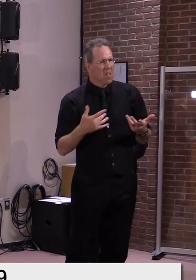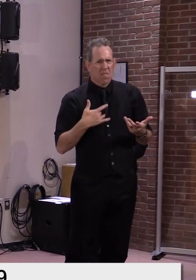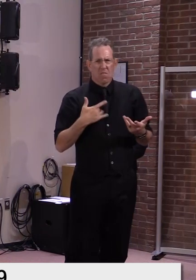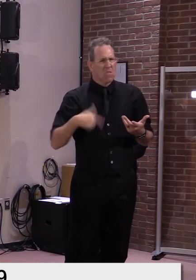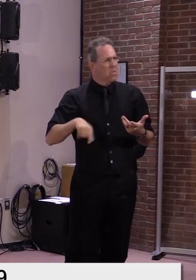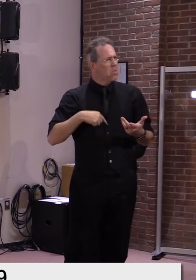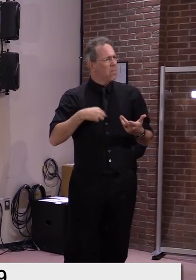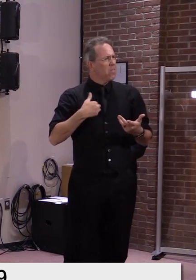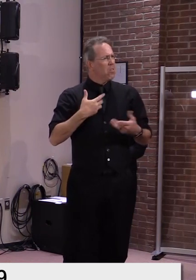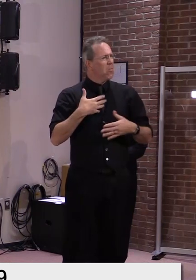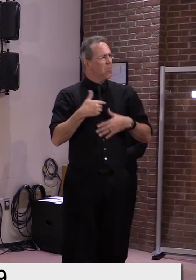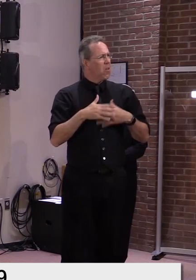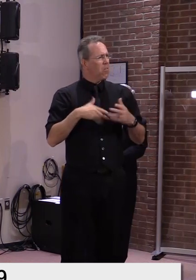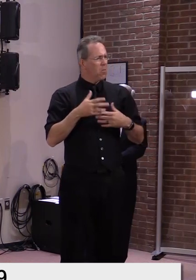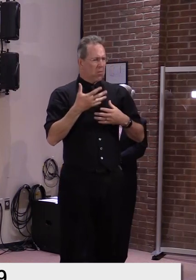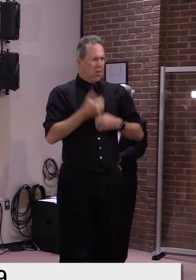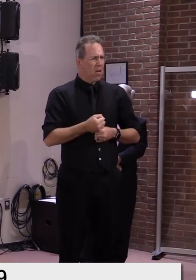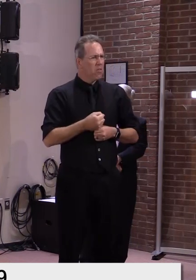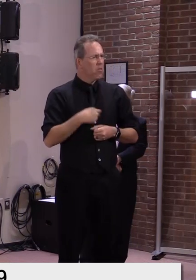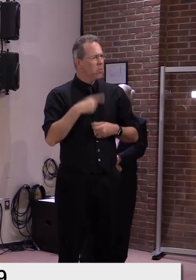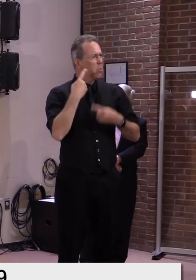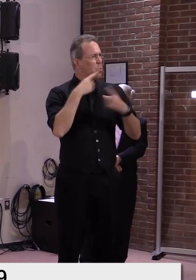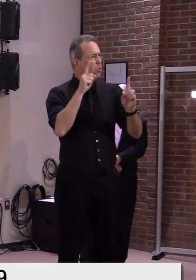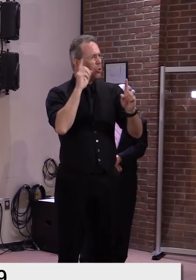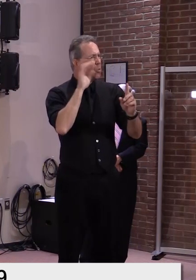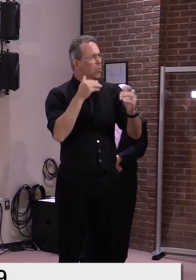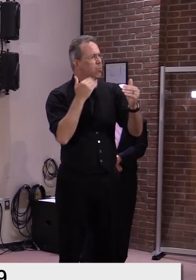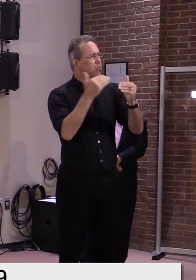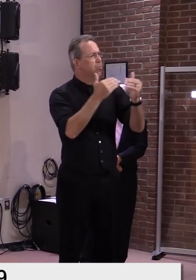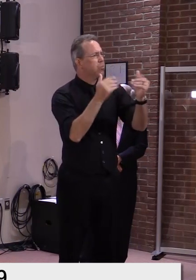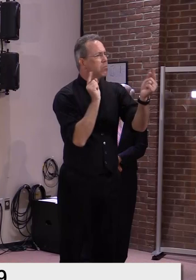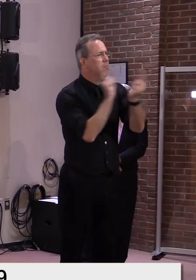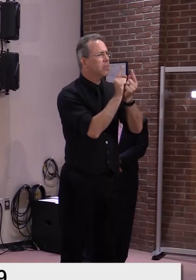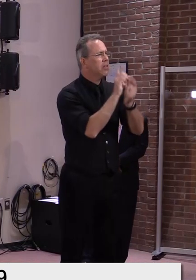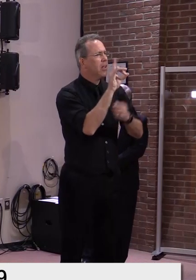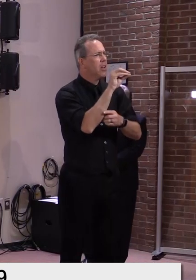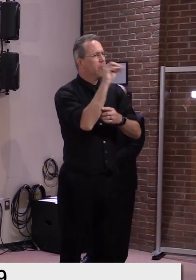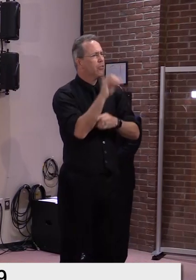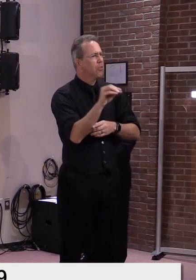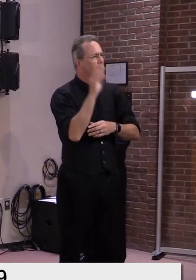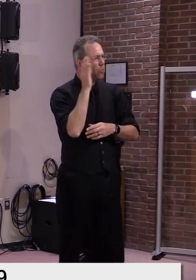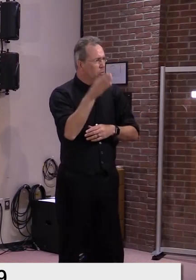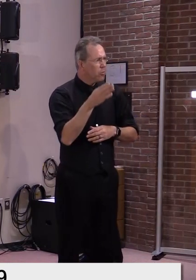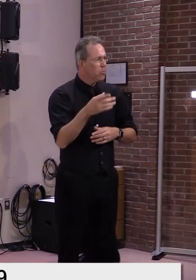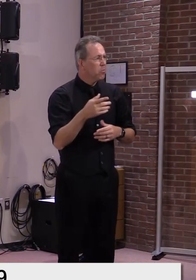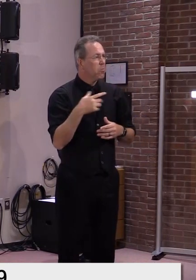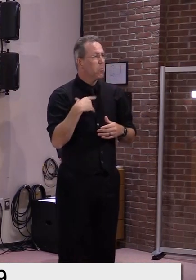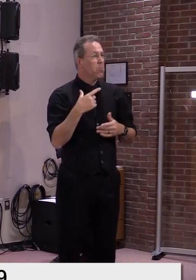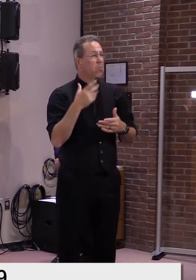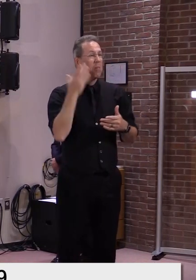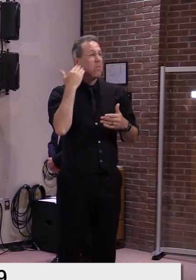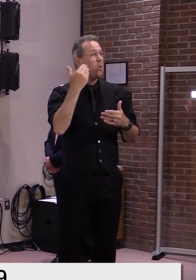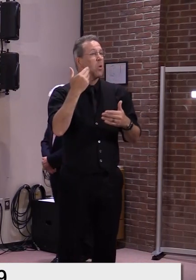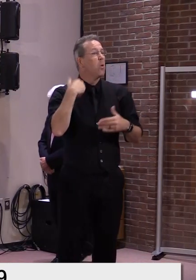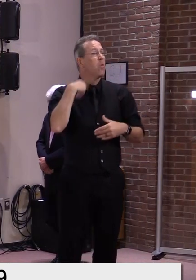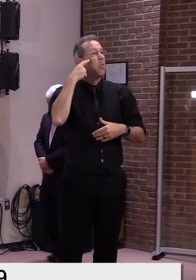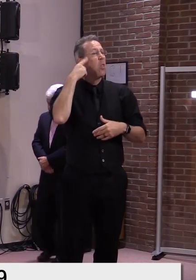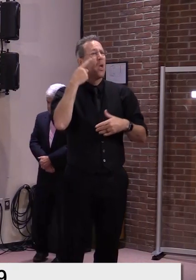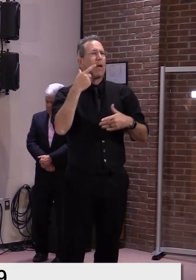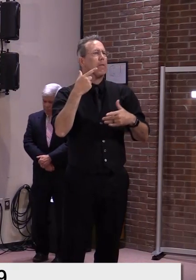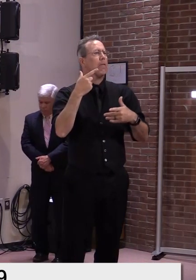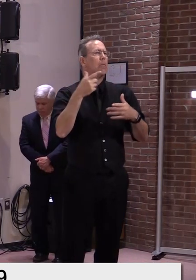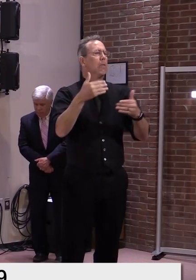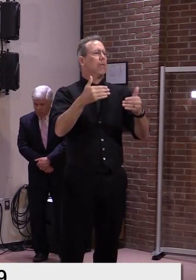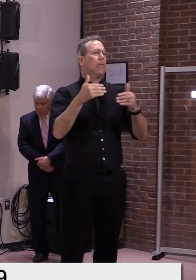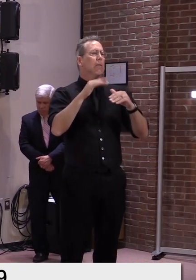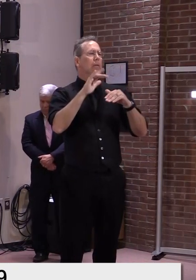that goal within and in advance of what we had thought to begin with. So we should all